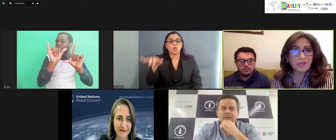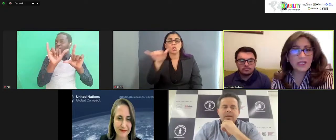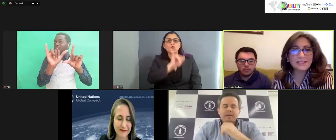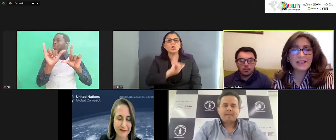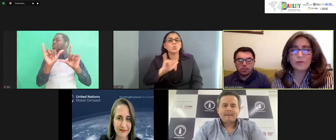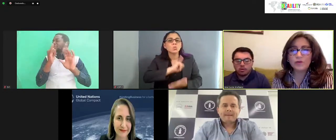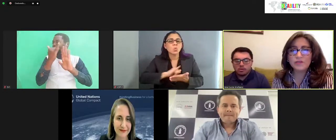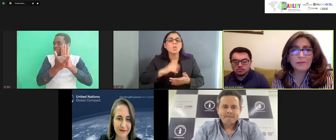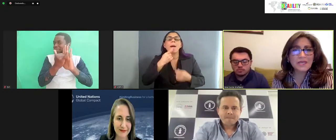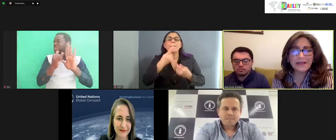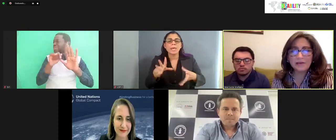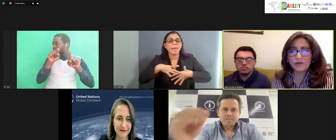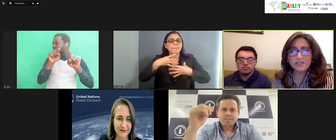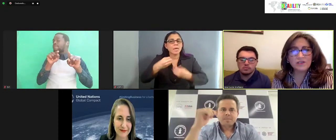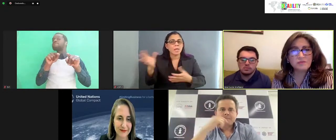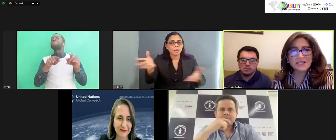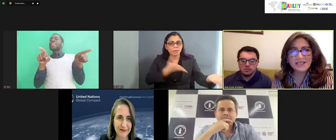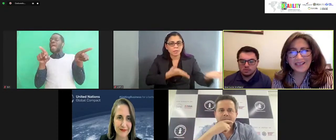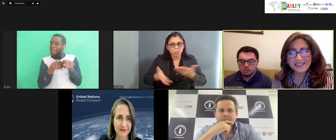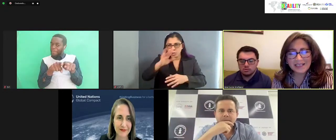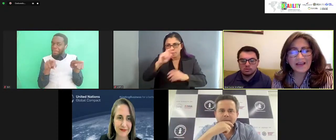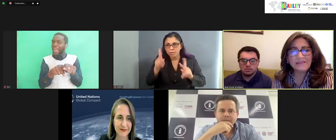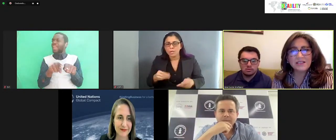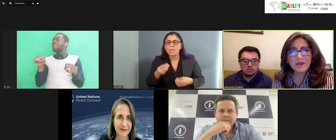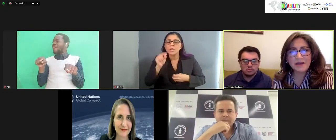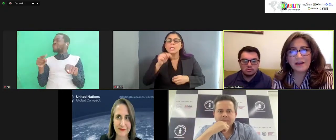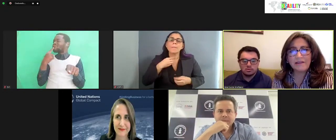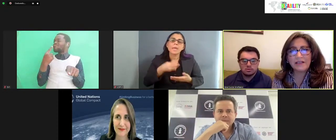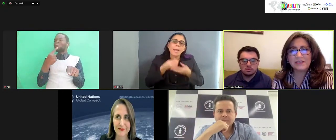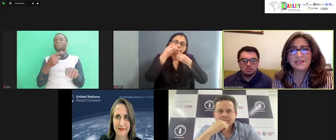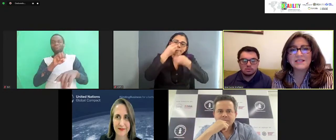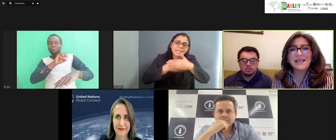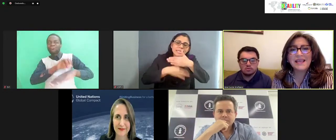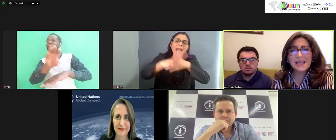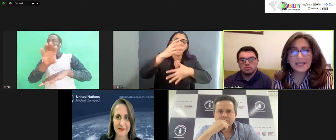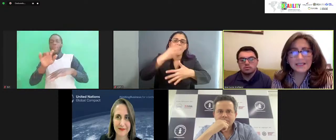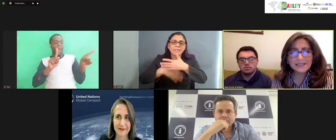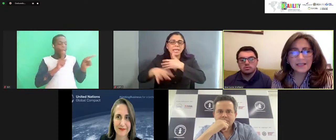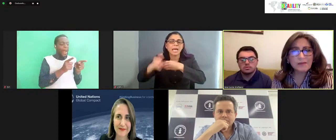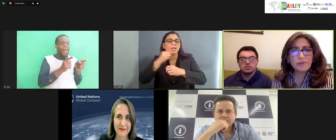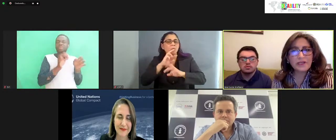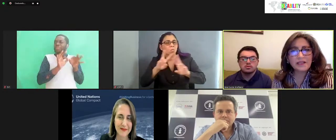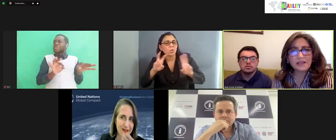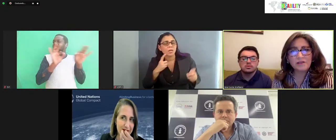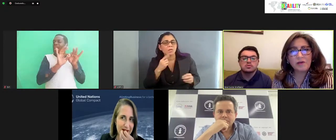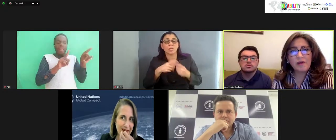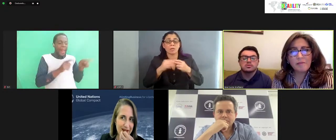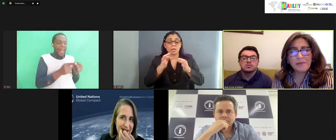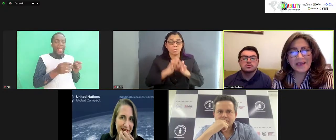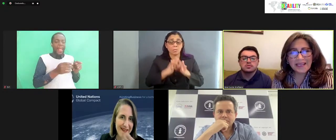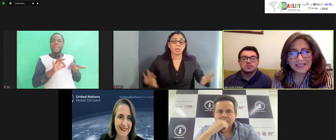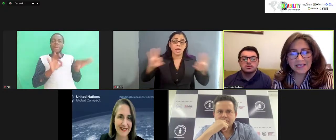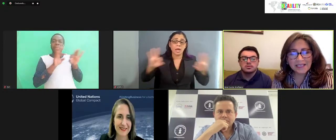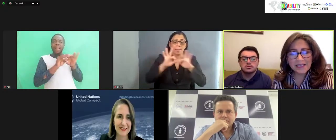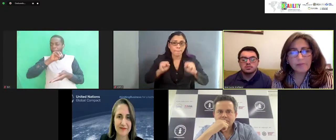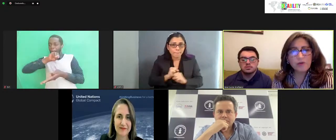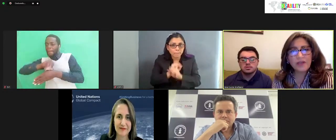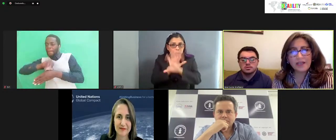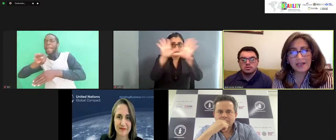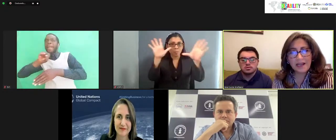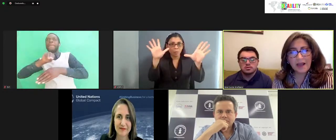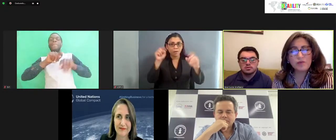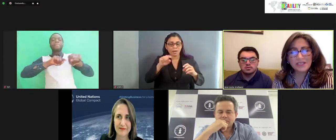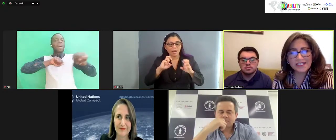youtube and also sending these relevant key messages that are have